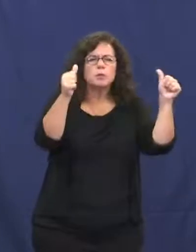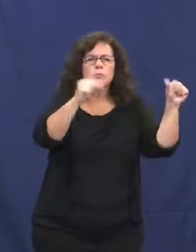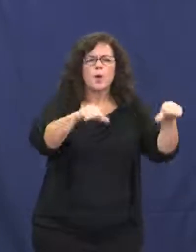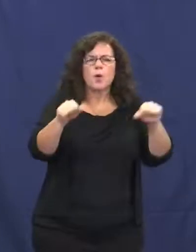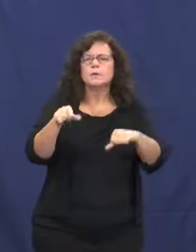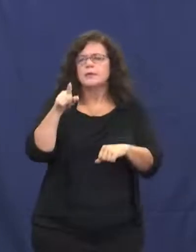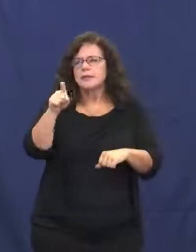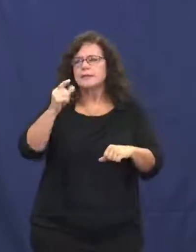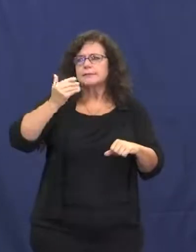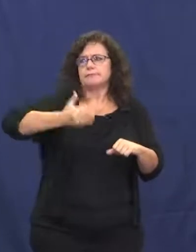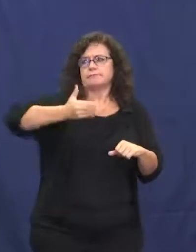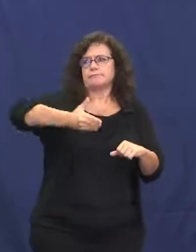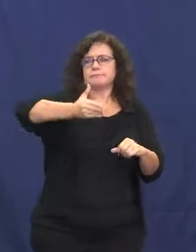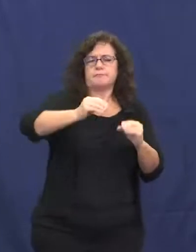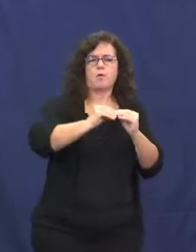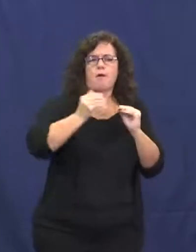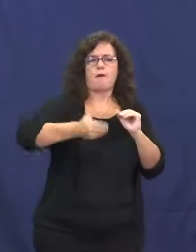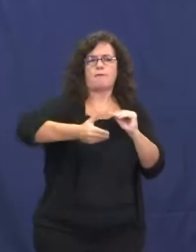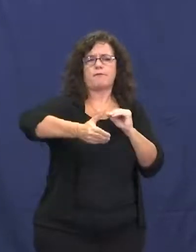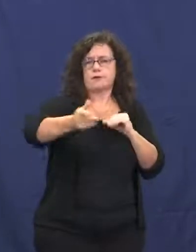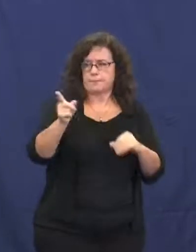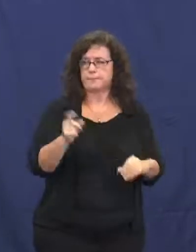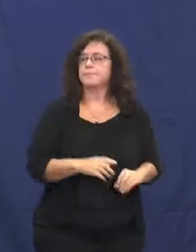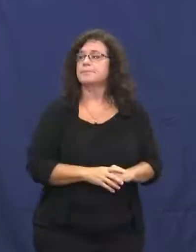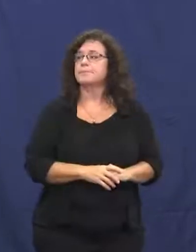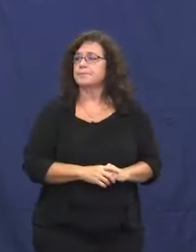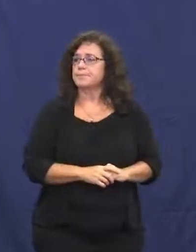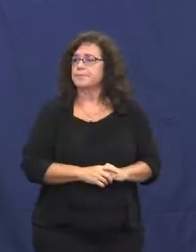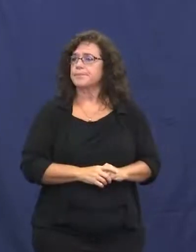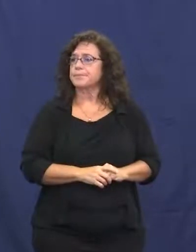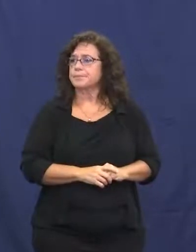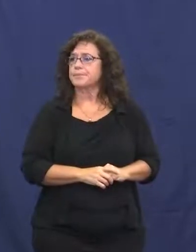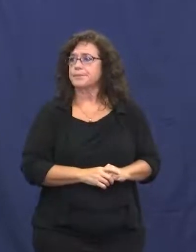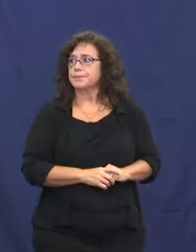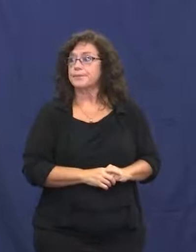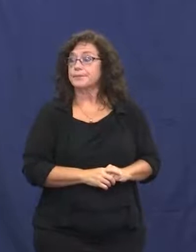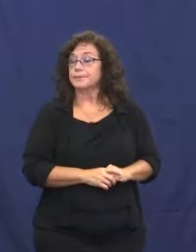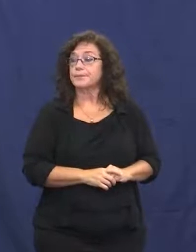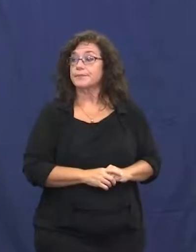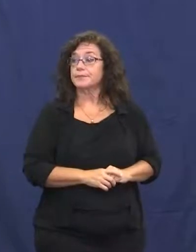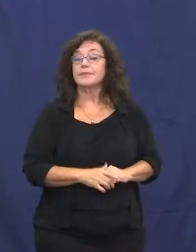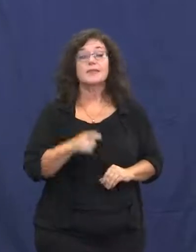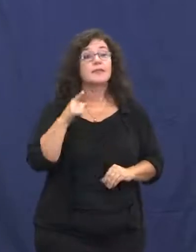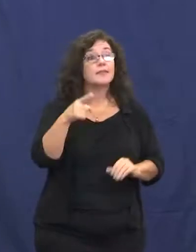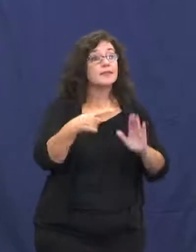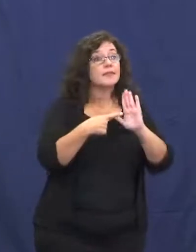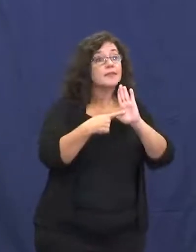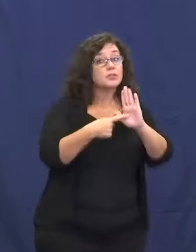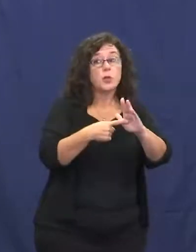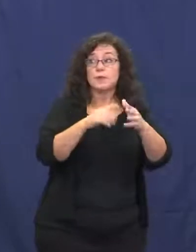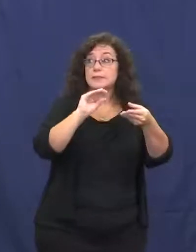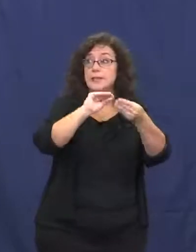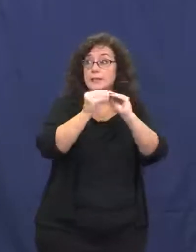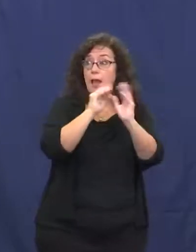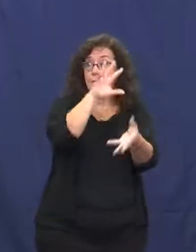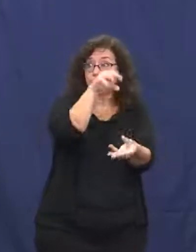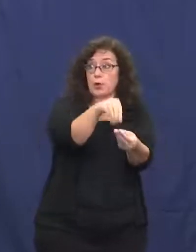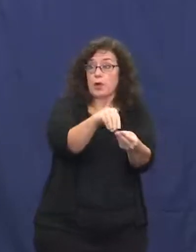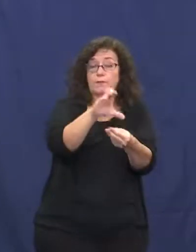this. This table is a display of number of cases, of all our cases of Ventura County to